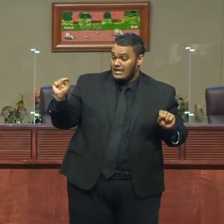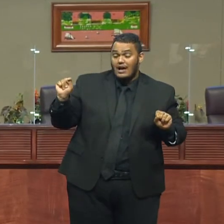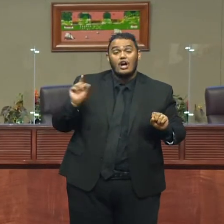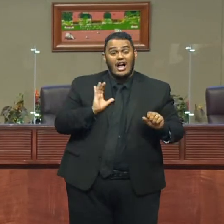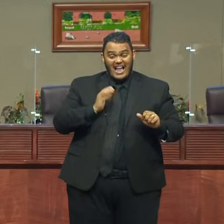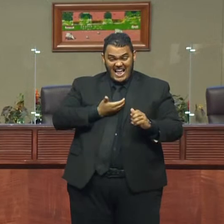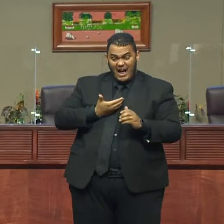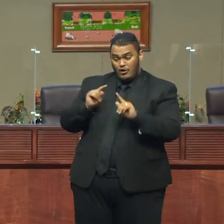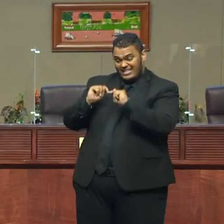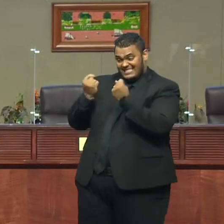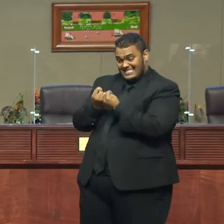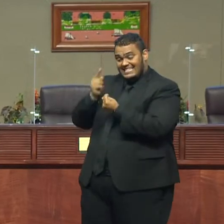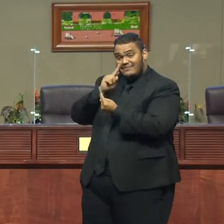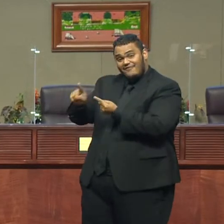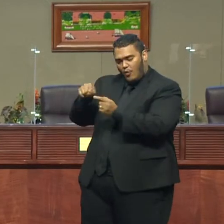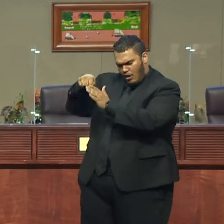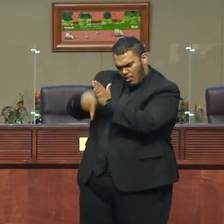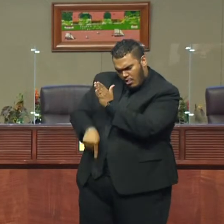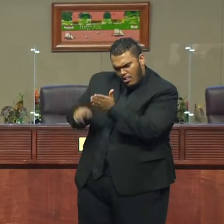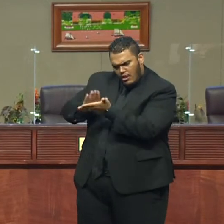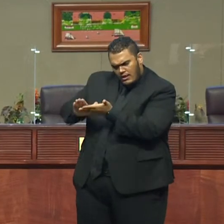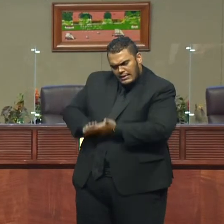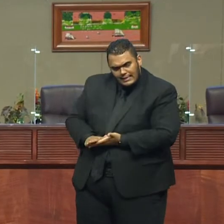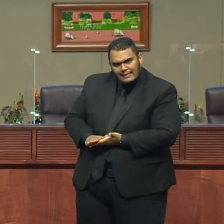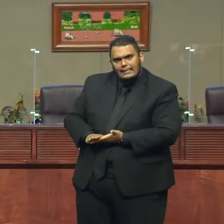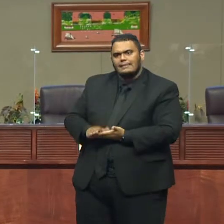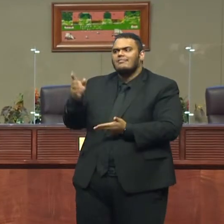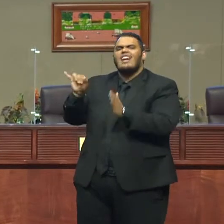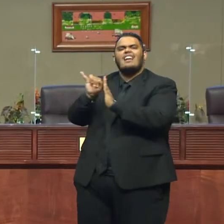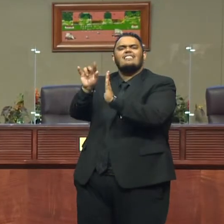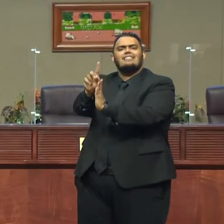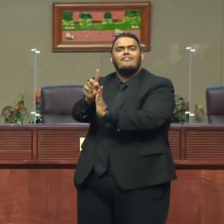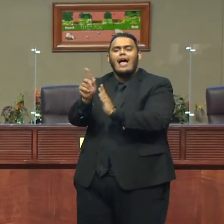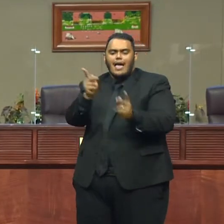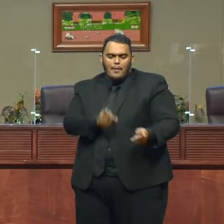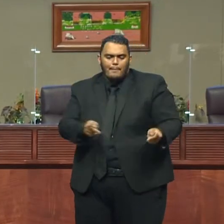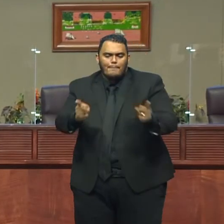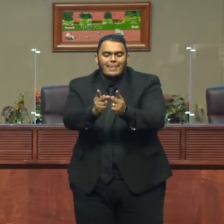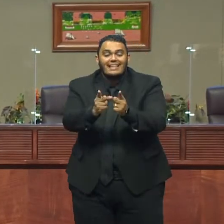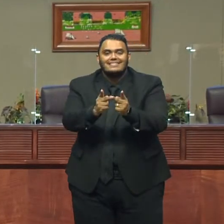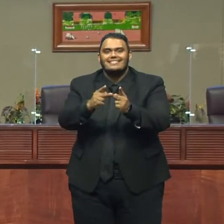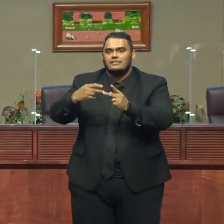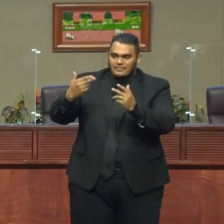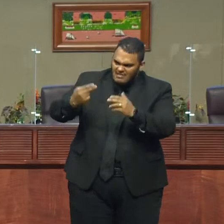diligently sanitizing high-touch areas since the very beginning. To increase our efforts, we